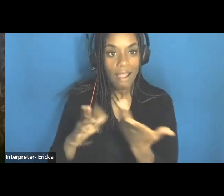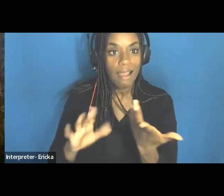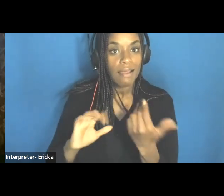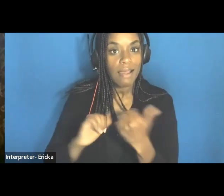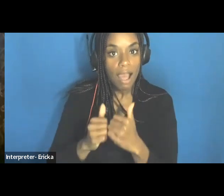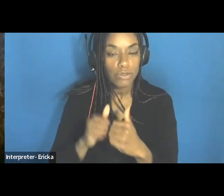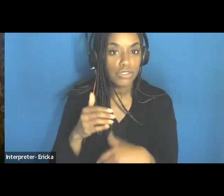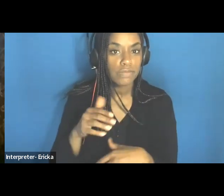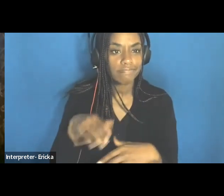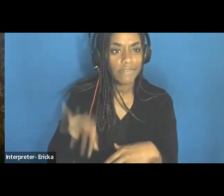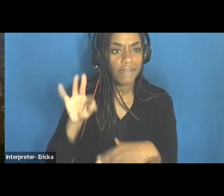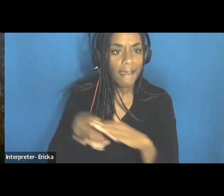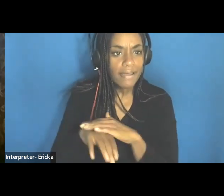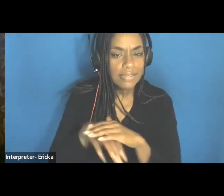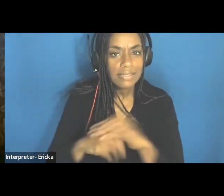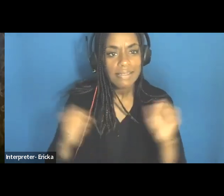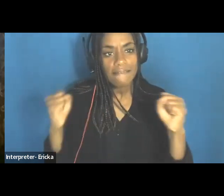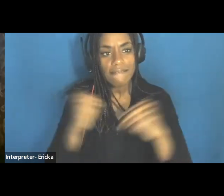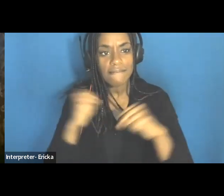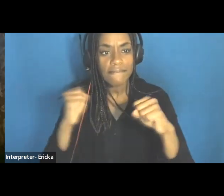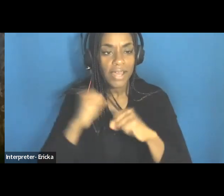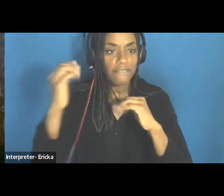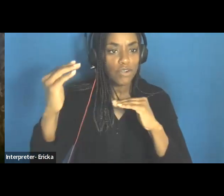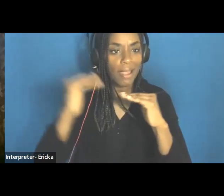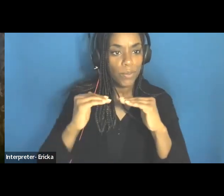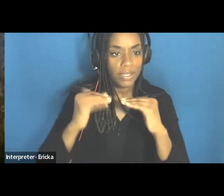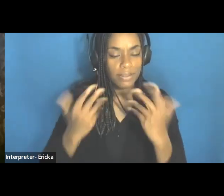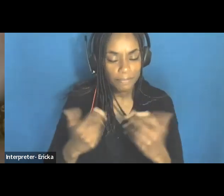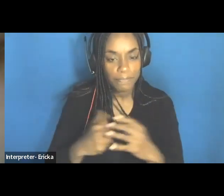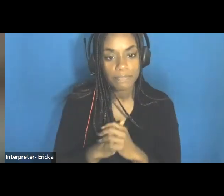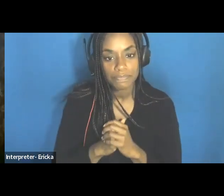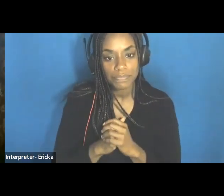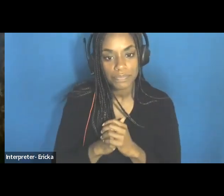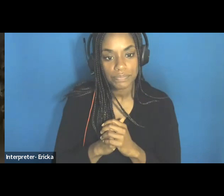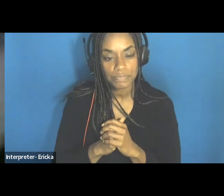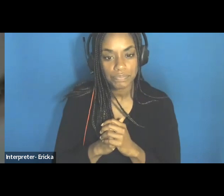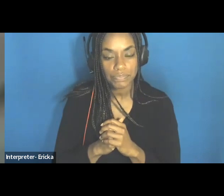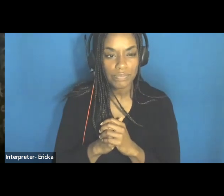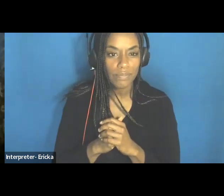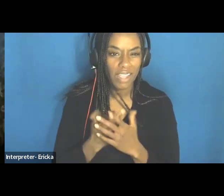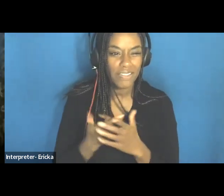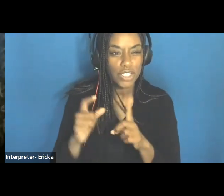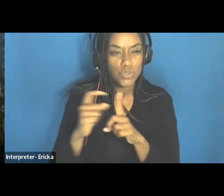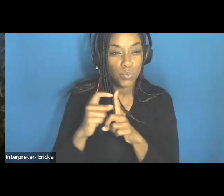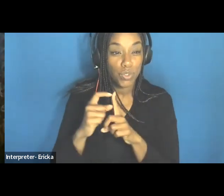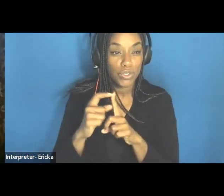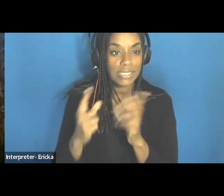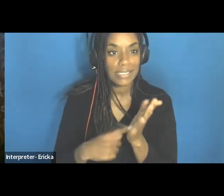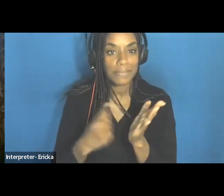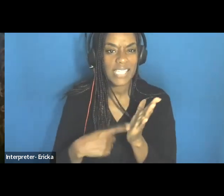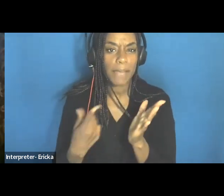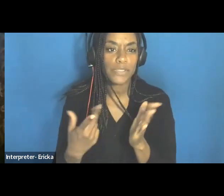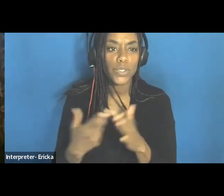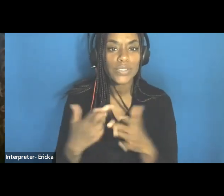to together fight for equity. We use these words sometimes lightly, excuse my hand there on